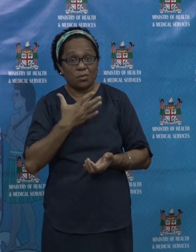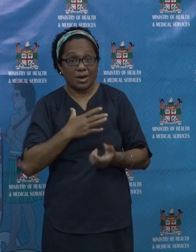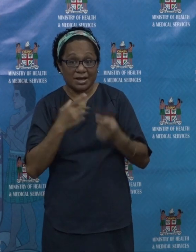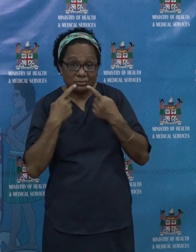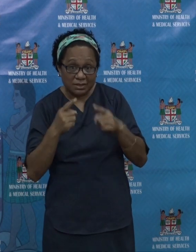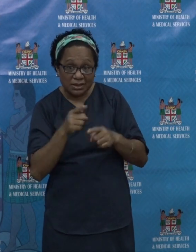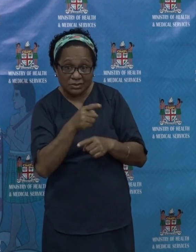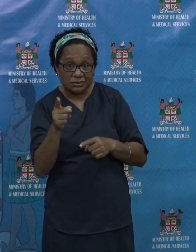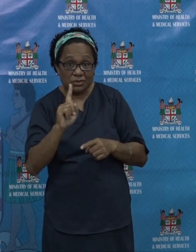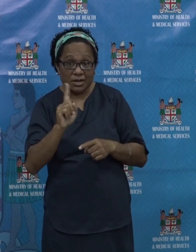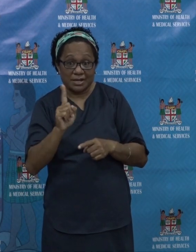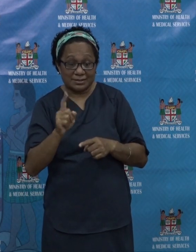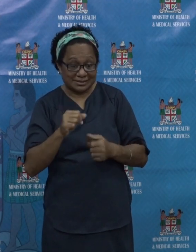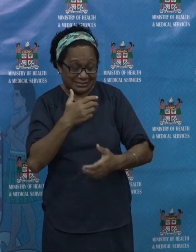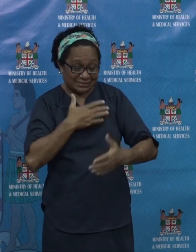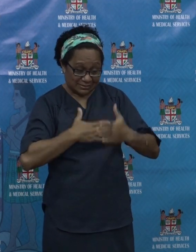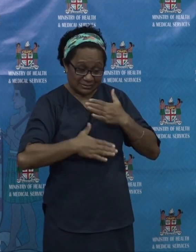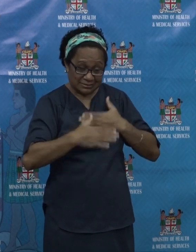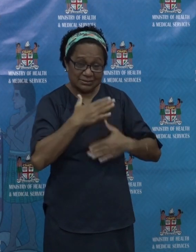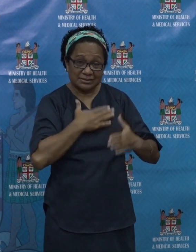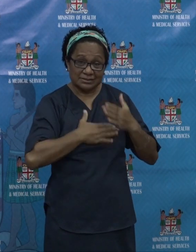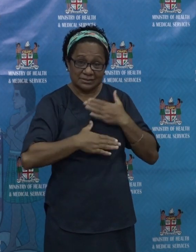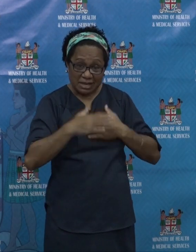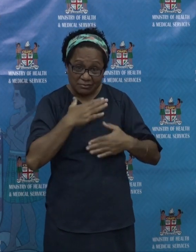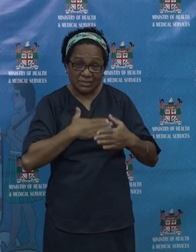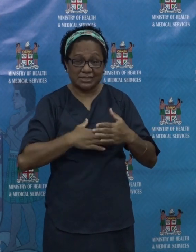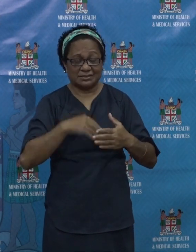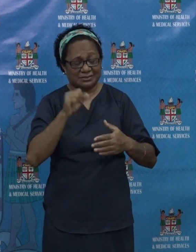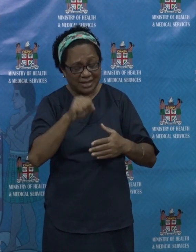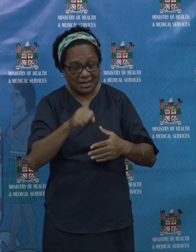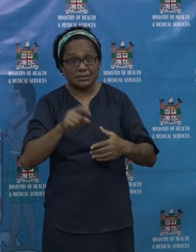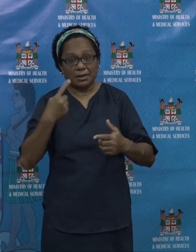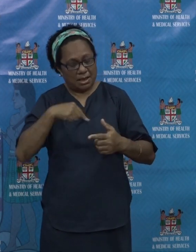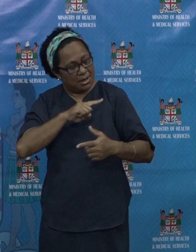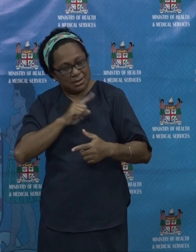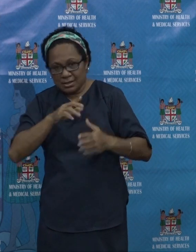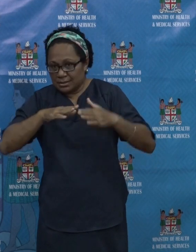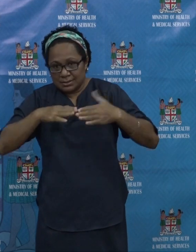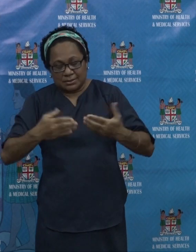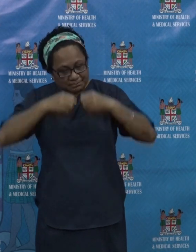to strengthen our resolve to save lives.